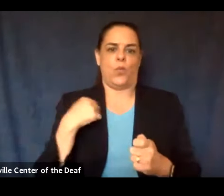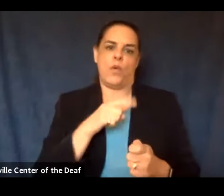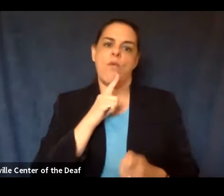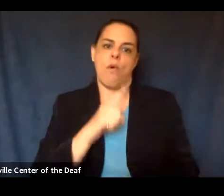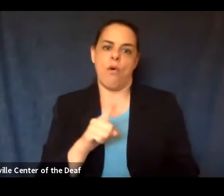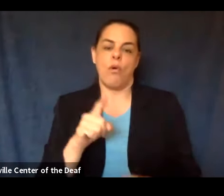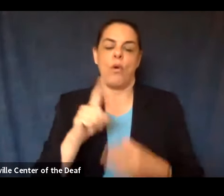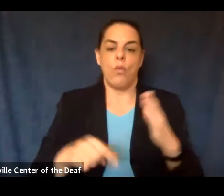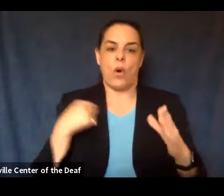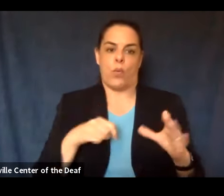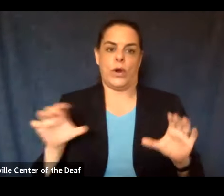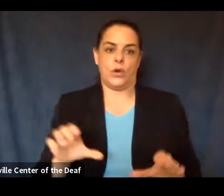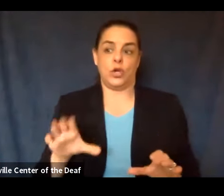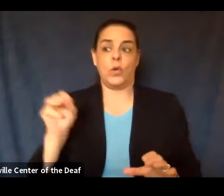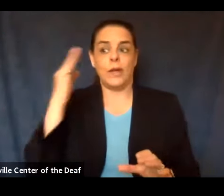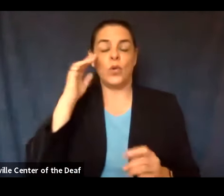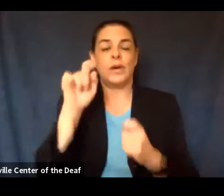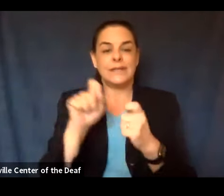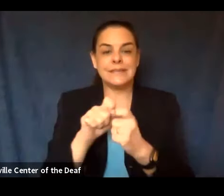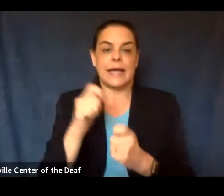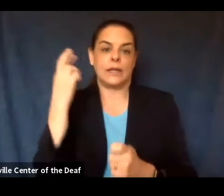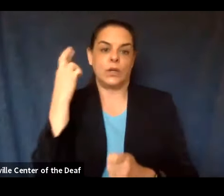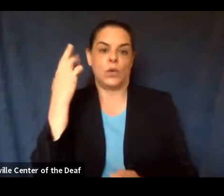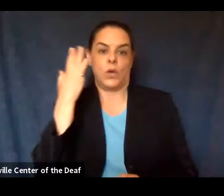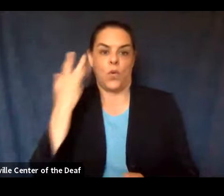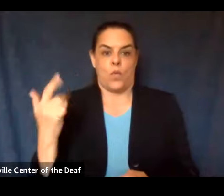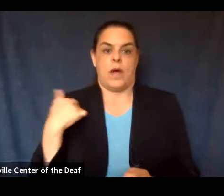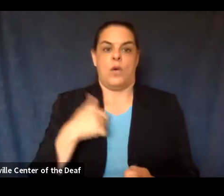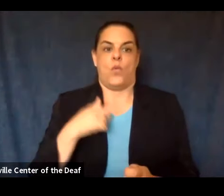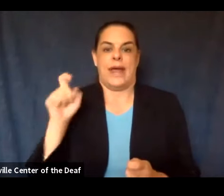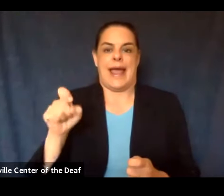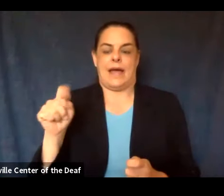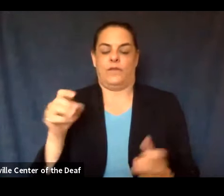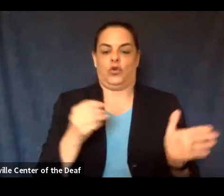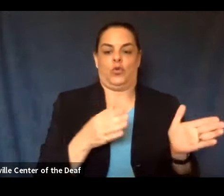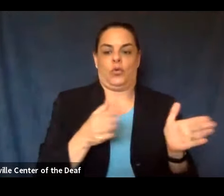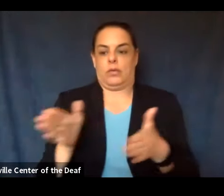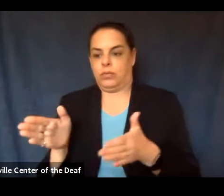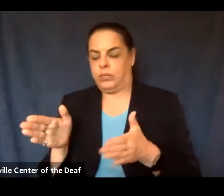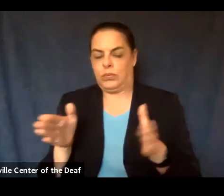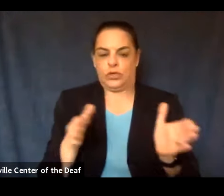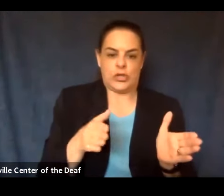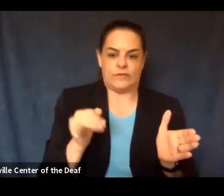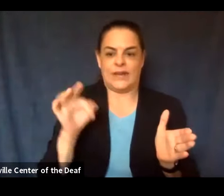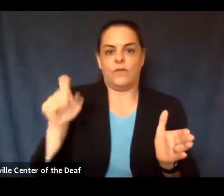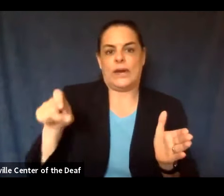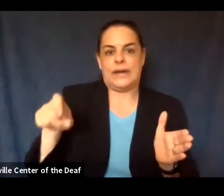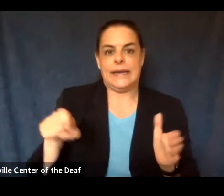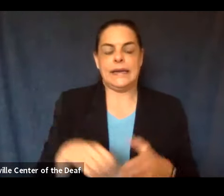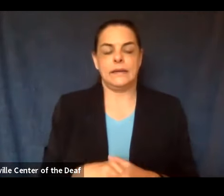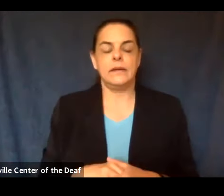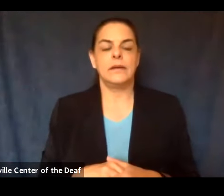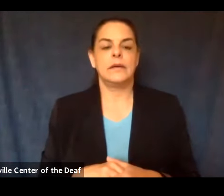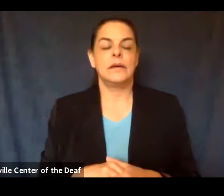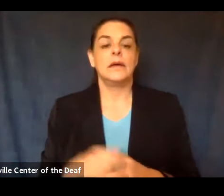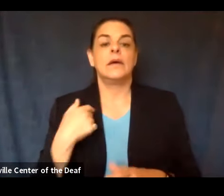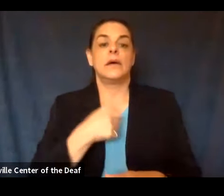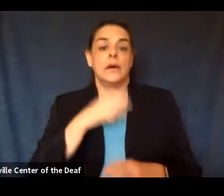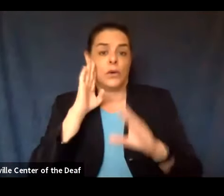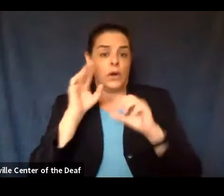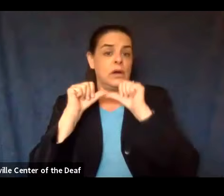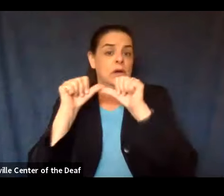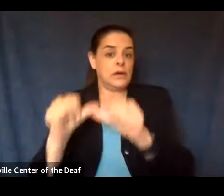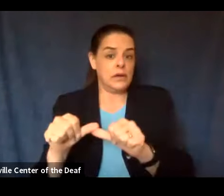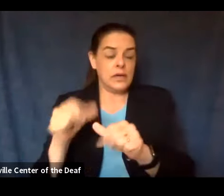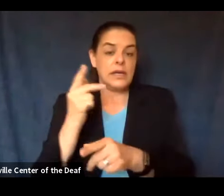and they know exactly the reason why we need to pivot if that need arises. We will continue again to